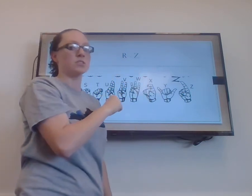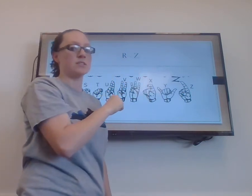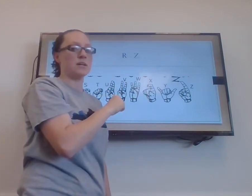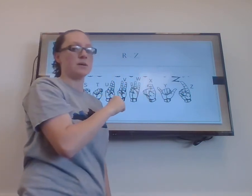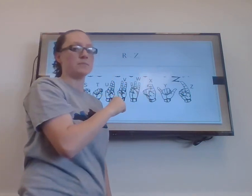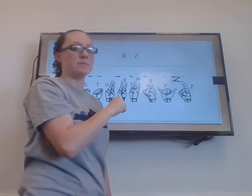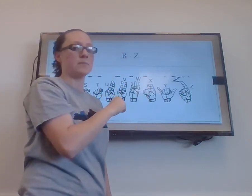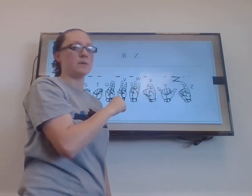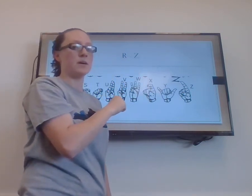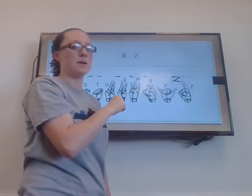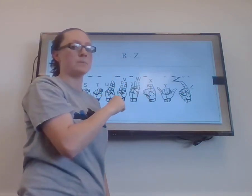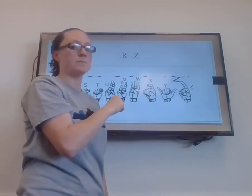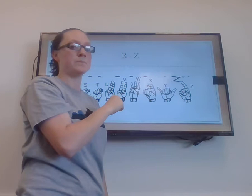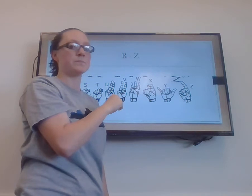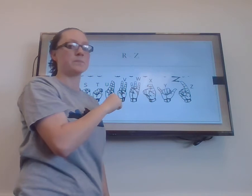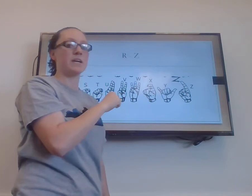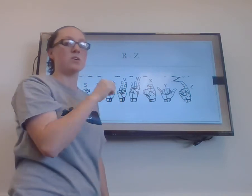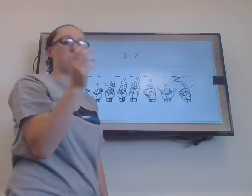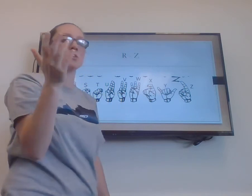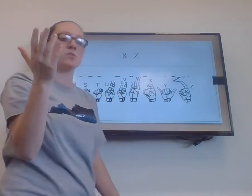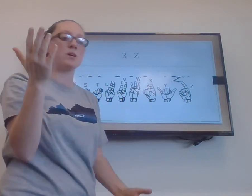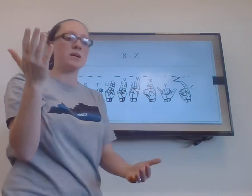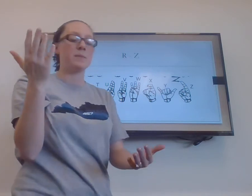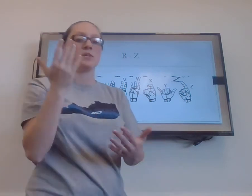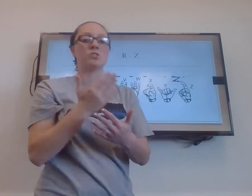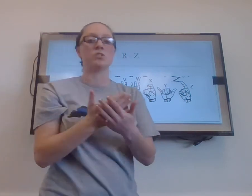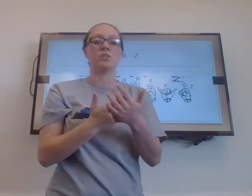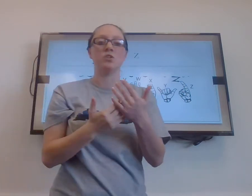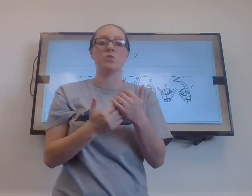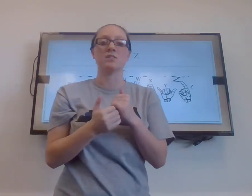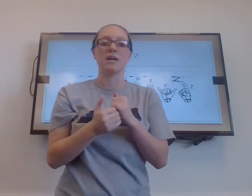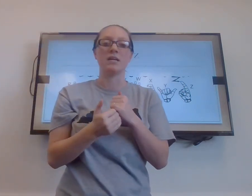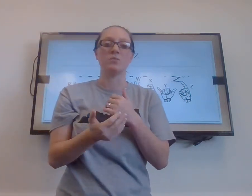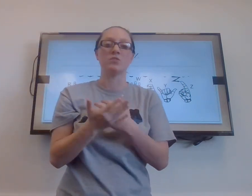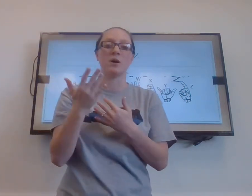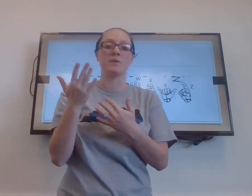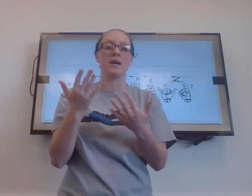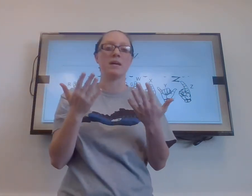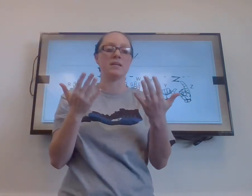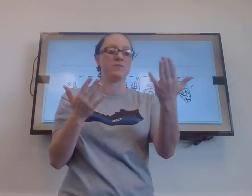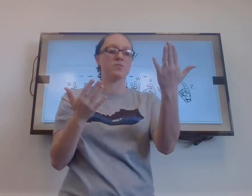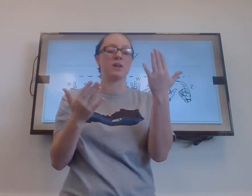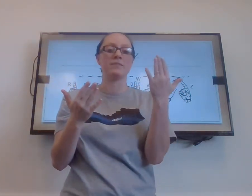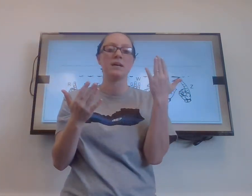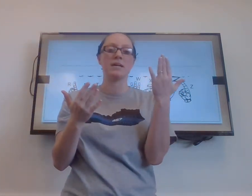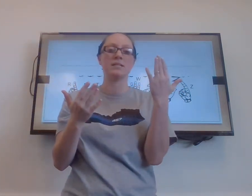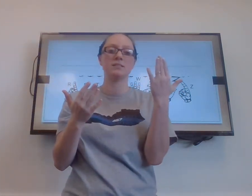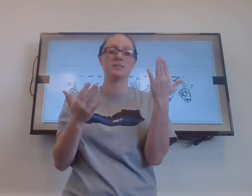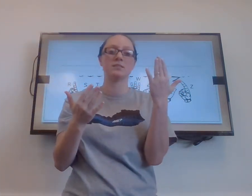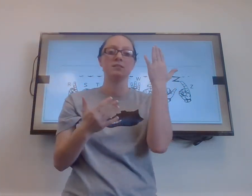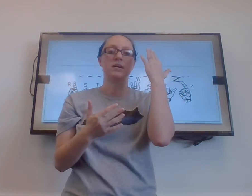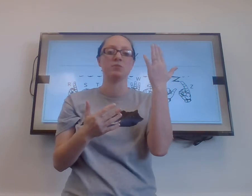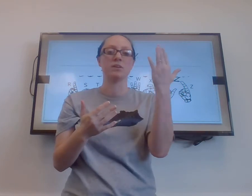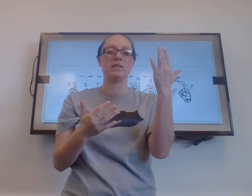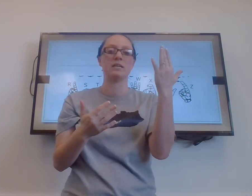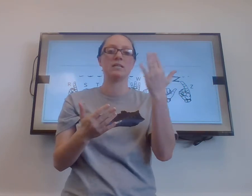the same. And also make sure that you are signing with your dominant hand. If you are left-handed, sign with your left hand.